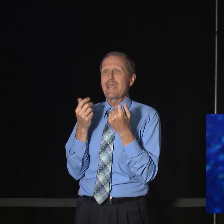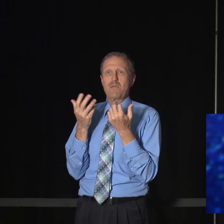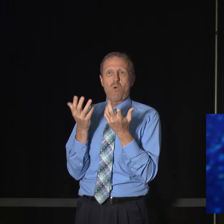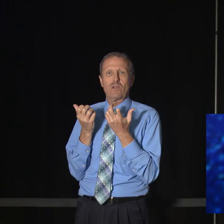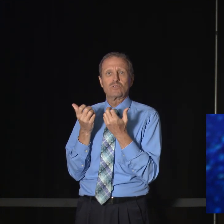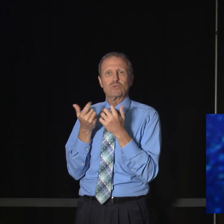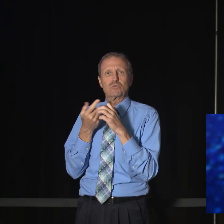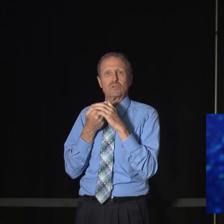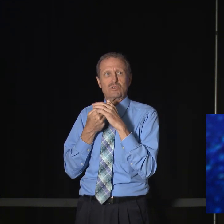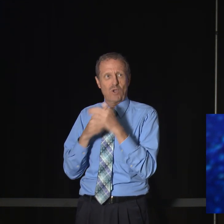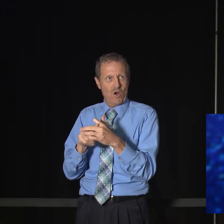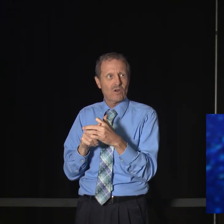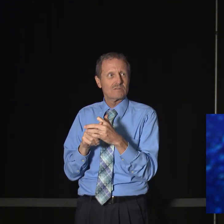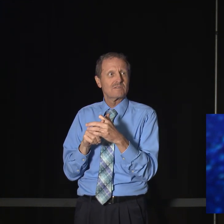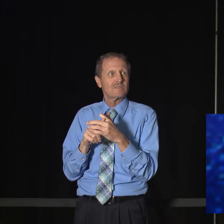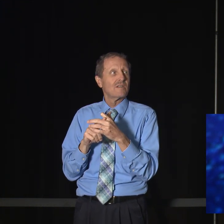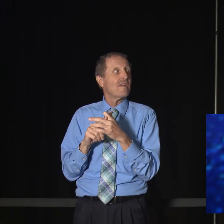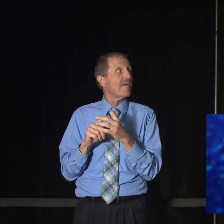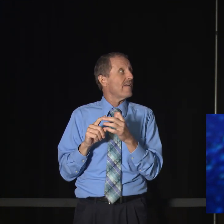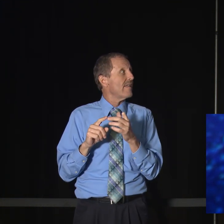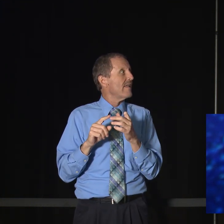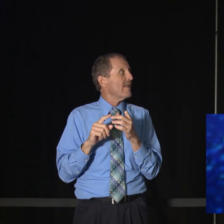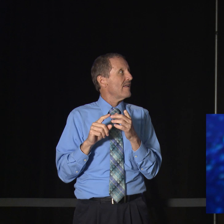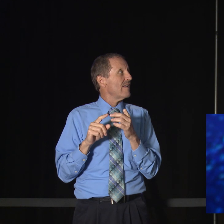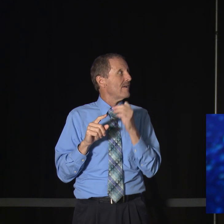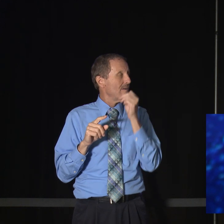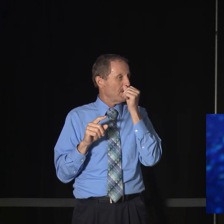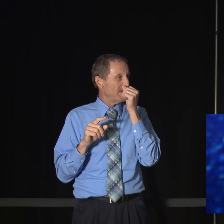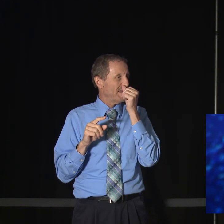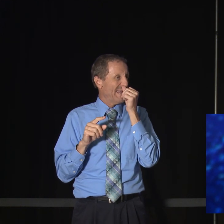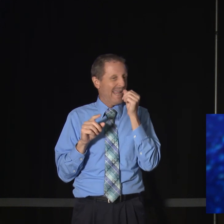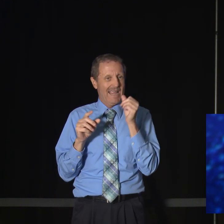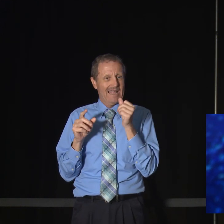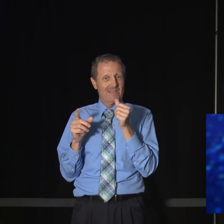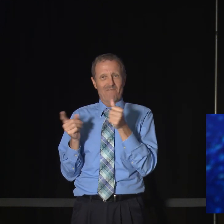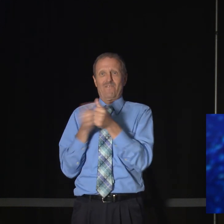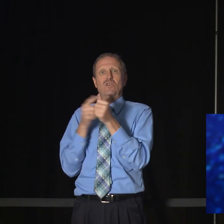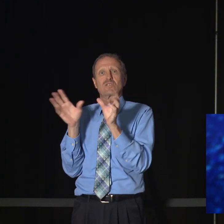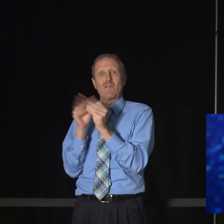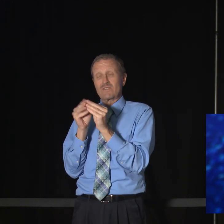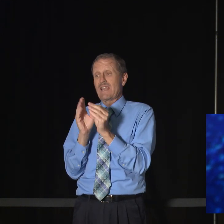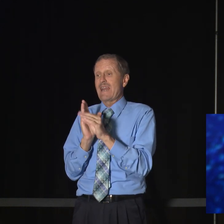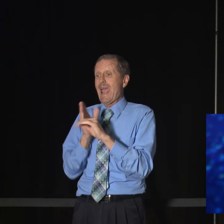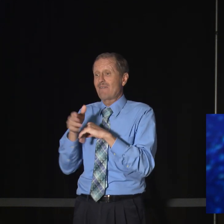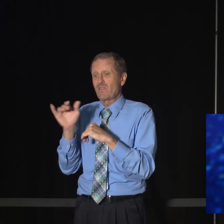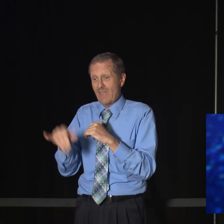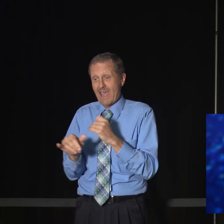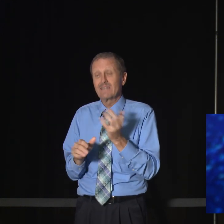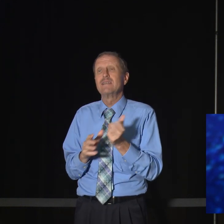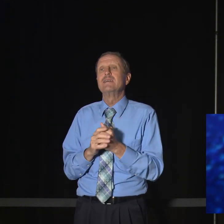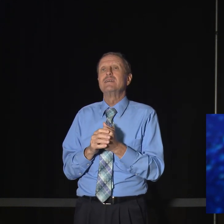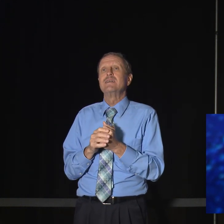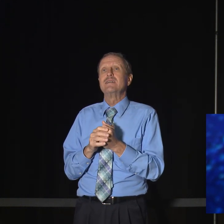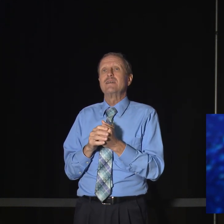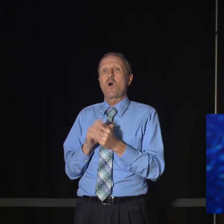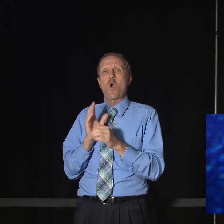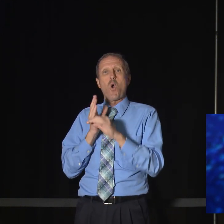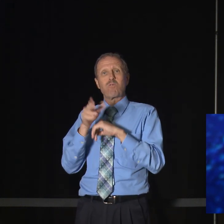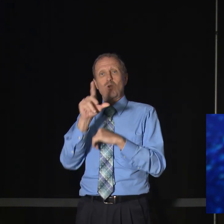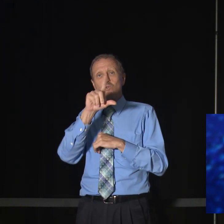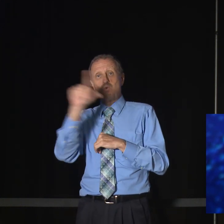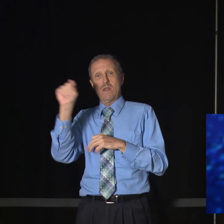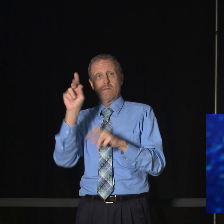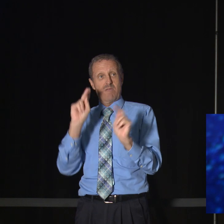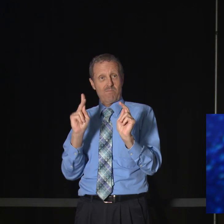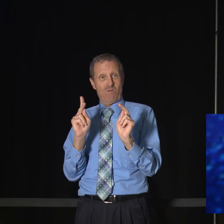to be set after the Congress as a post-conference. And after that post-conference, over 20